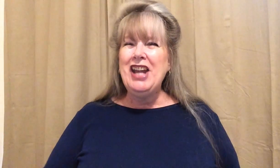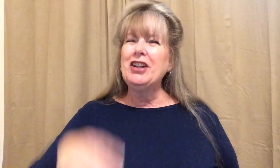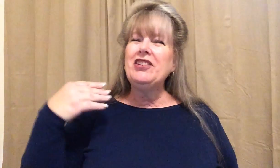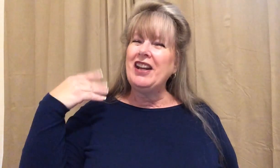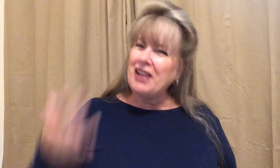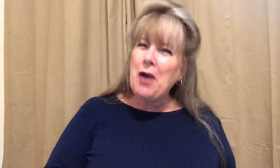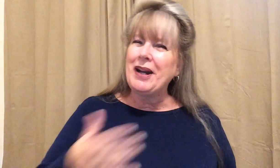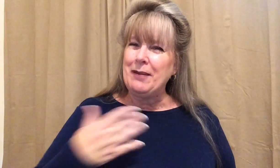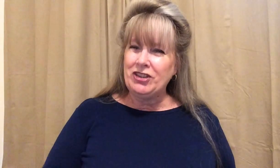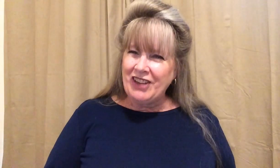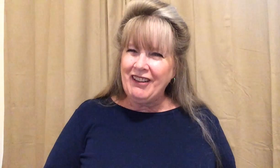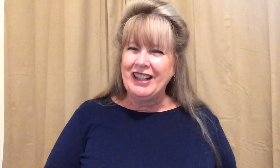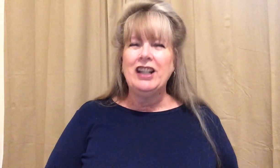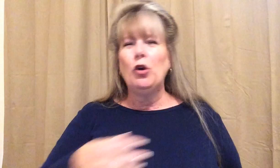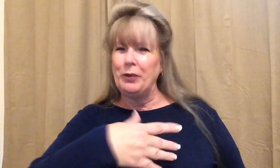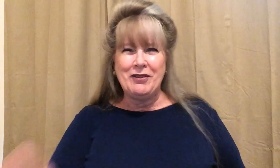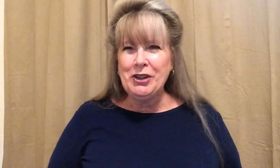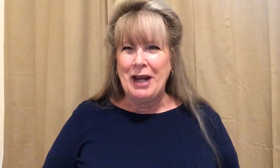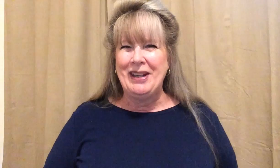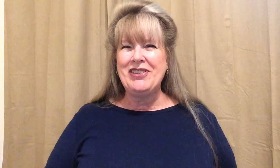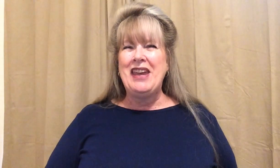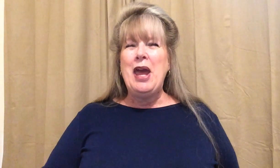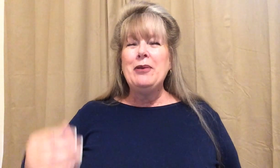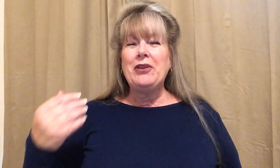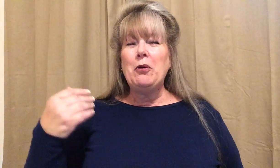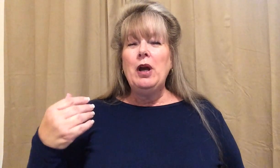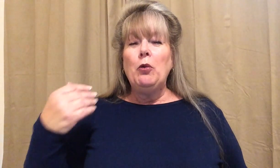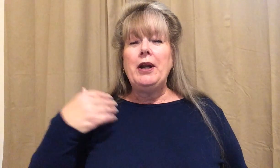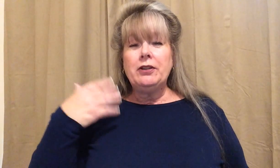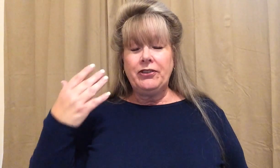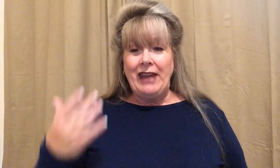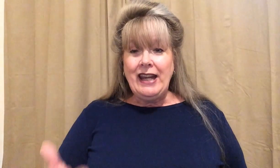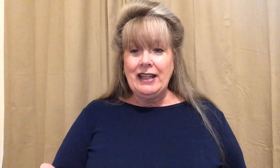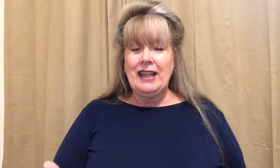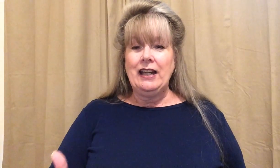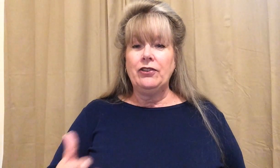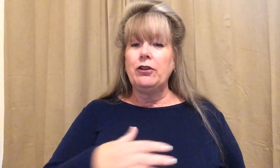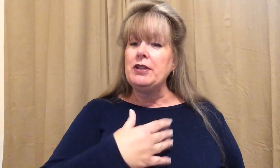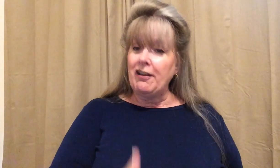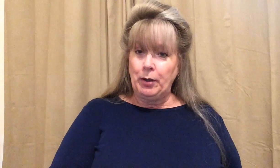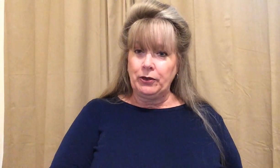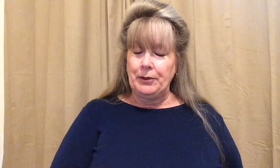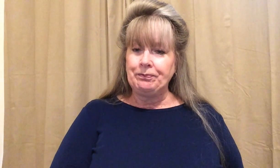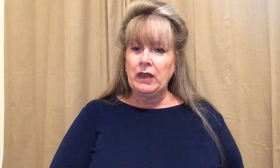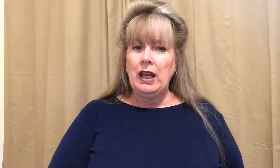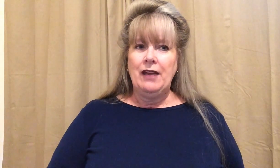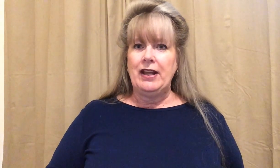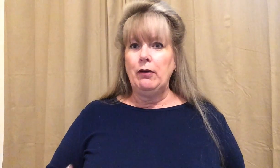going to say, hello, my name is Sherry, or whatever your name is. So when you're saying things to a deaf person, if they don't ask